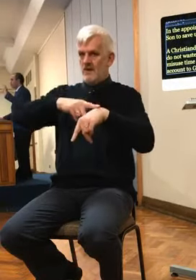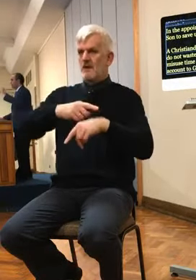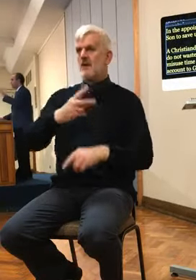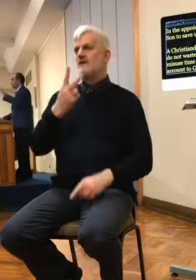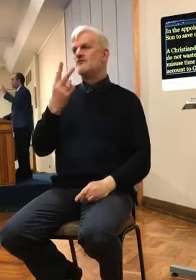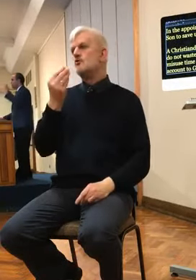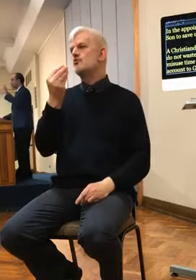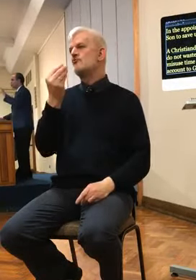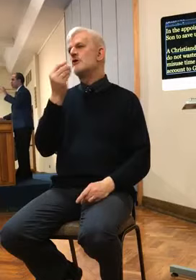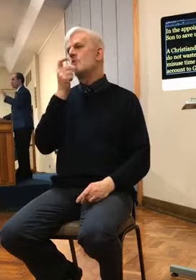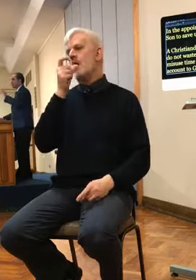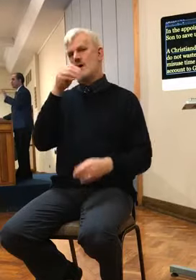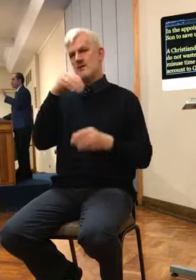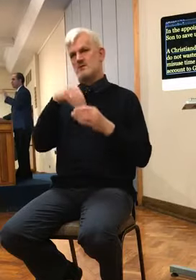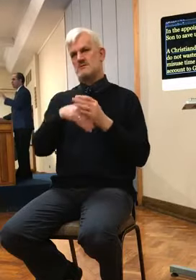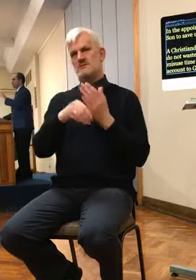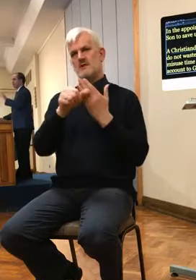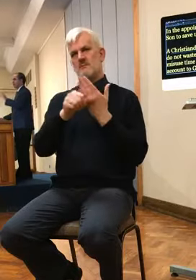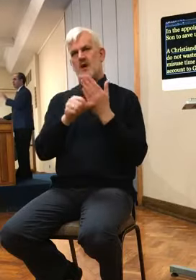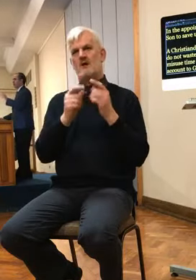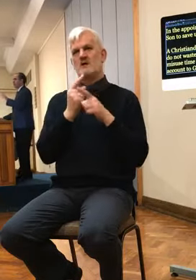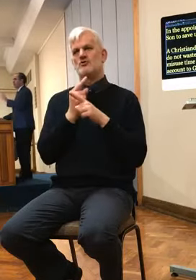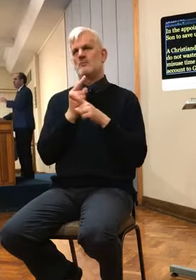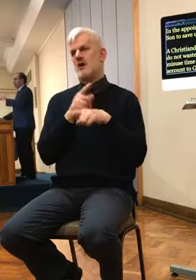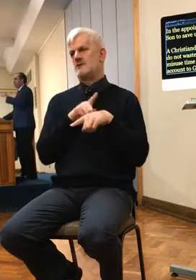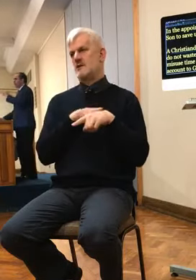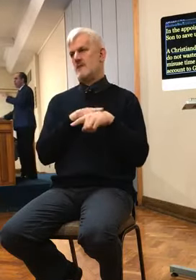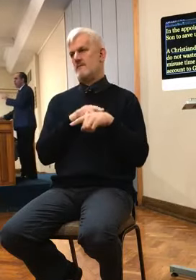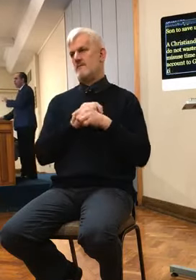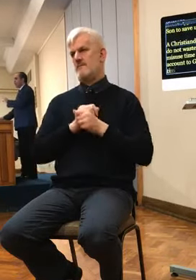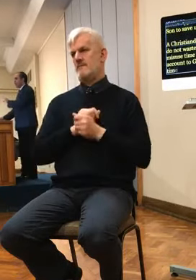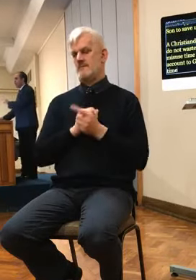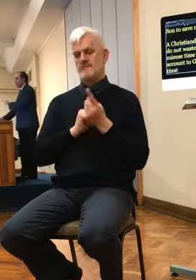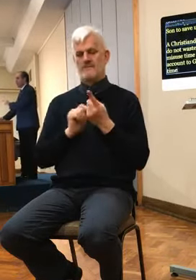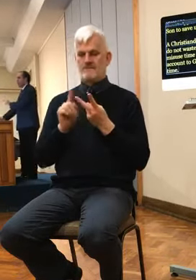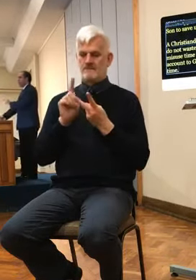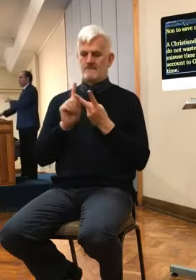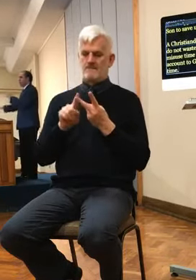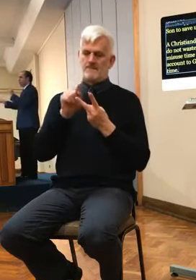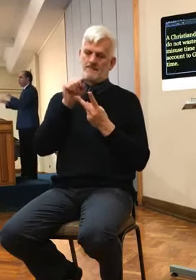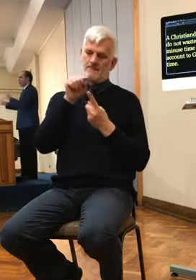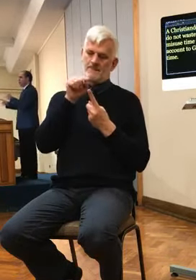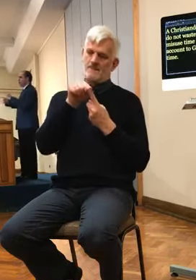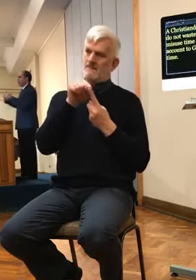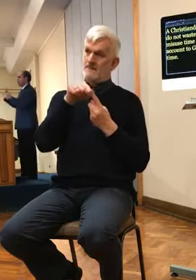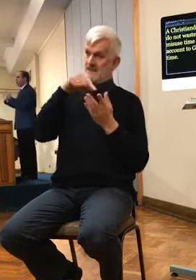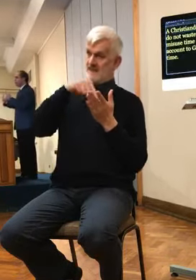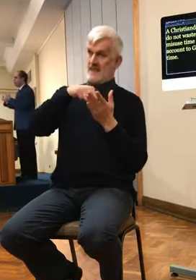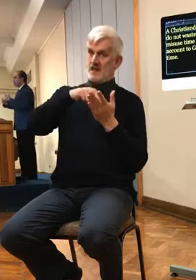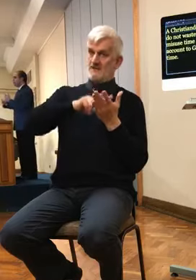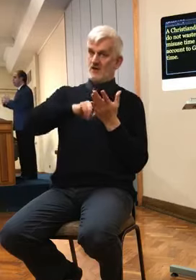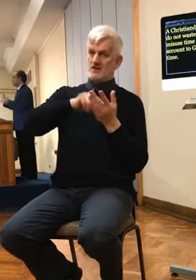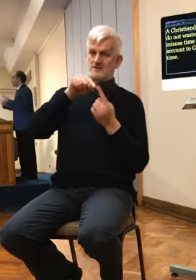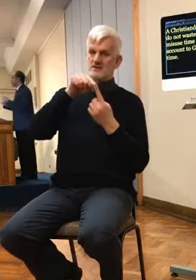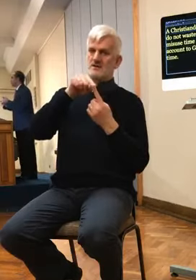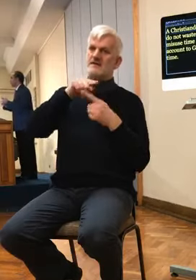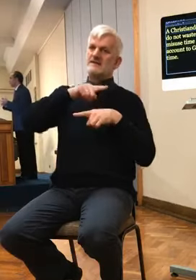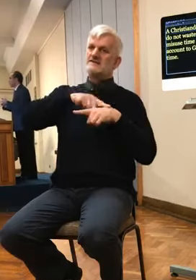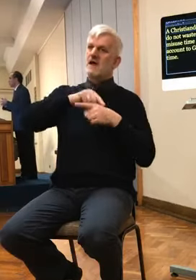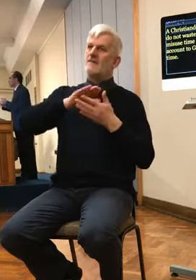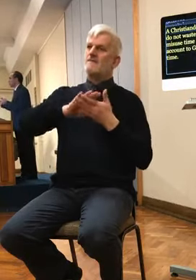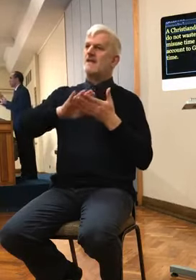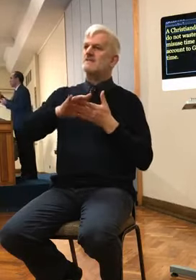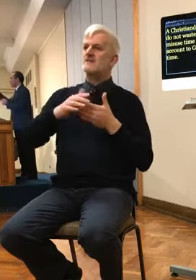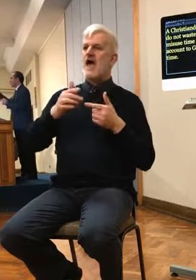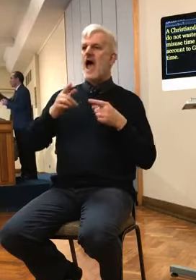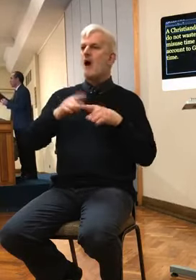to specify or to speak about time. The one used here is not about duration. The duration